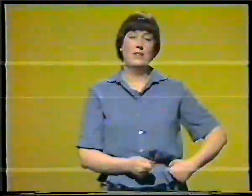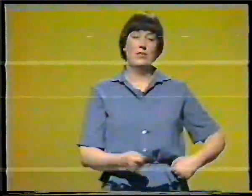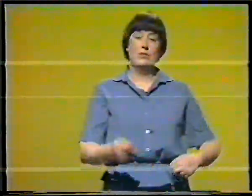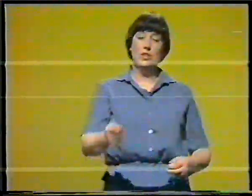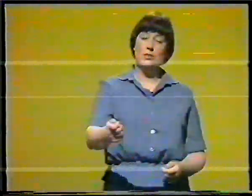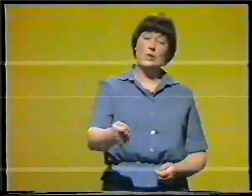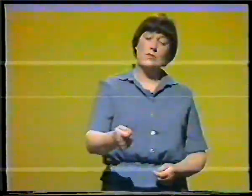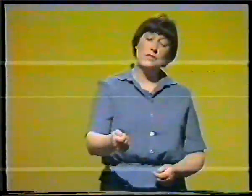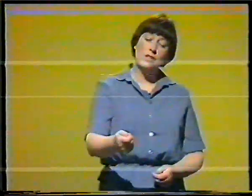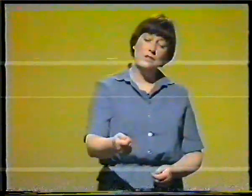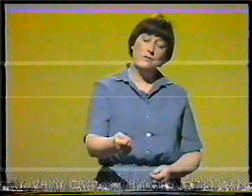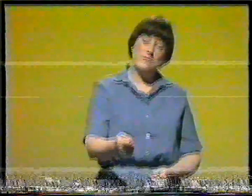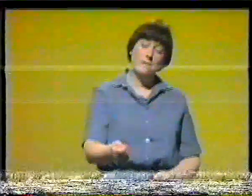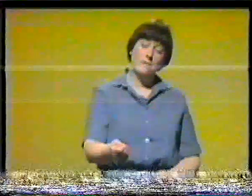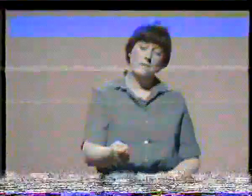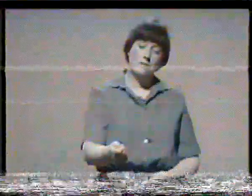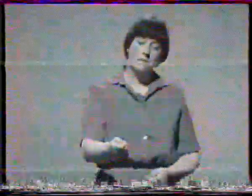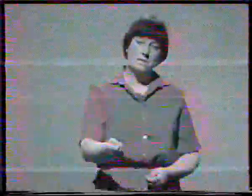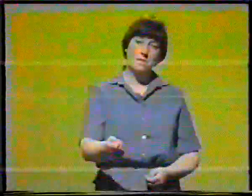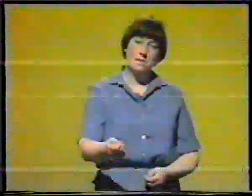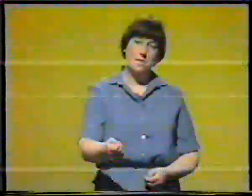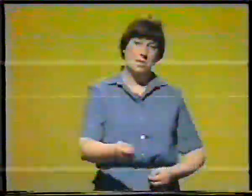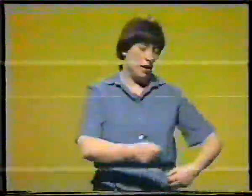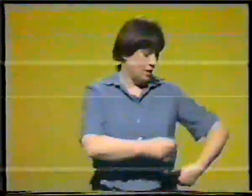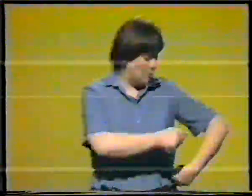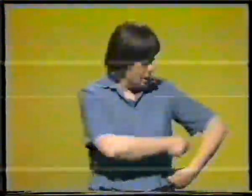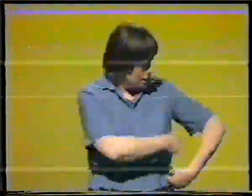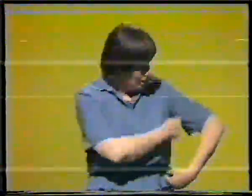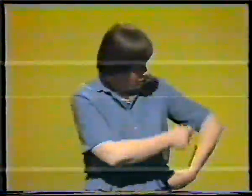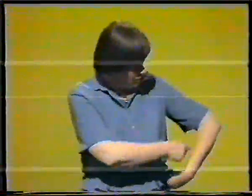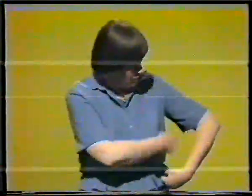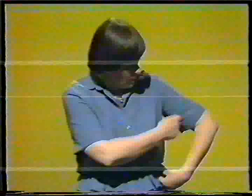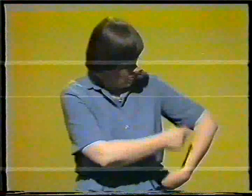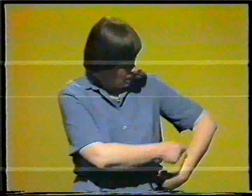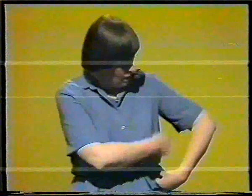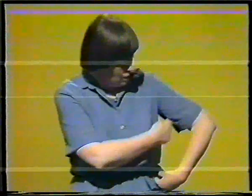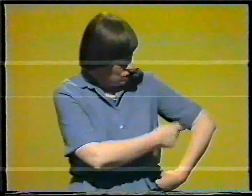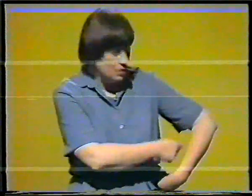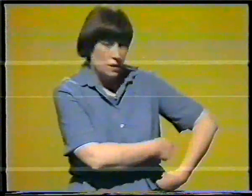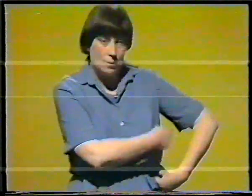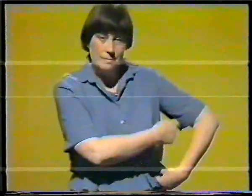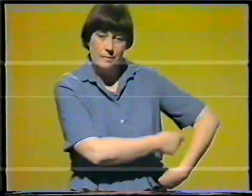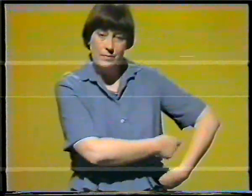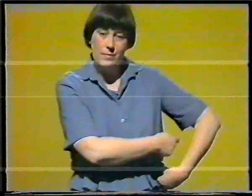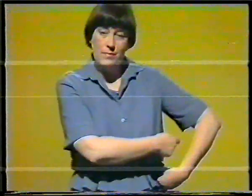Cooking on top of the stove and baking, use that one.